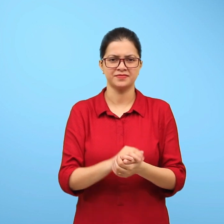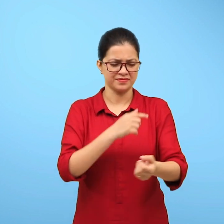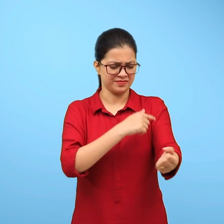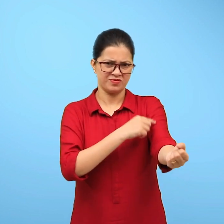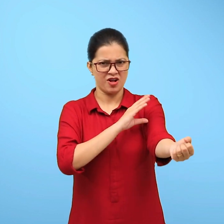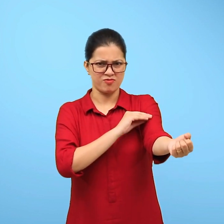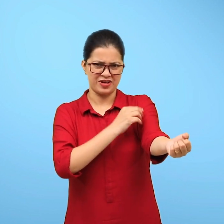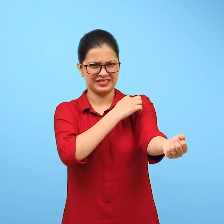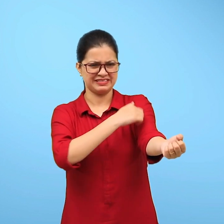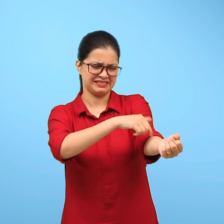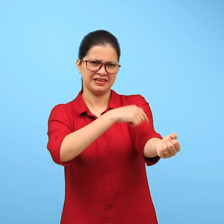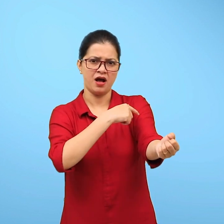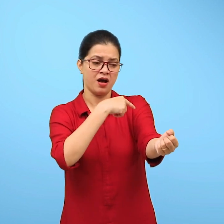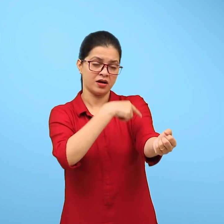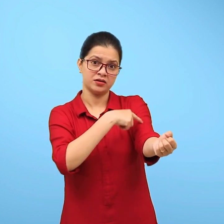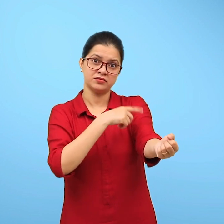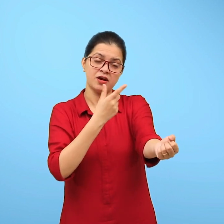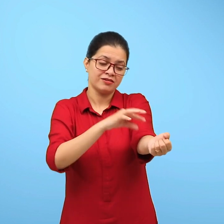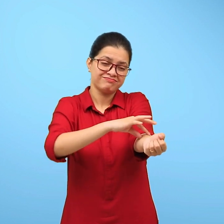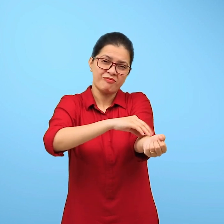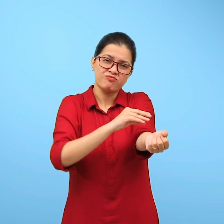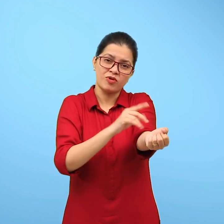A muscle can only pull.